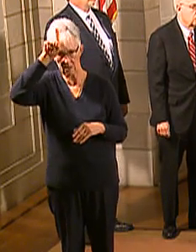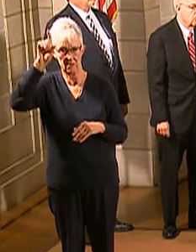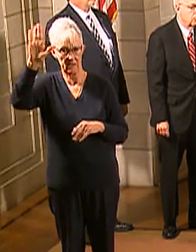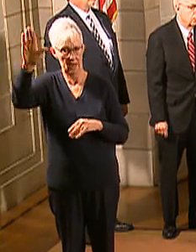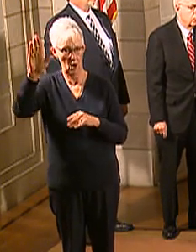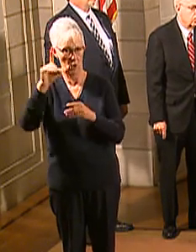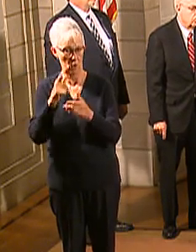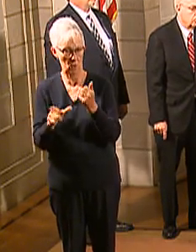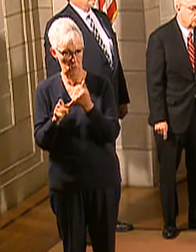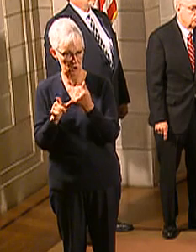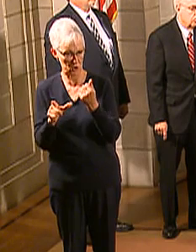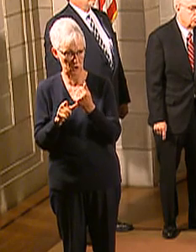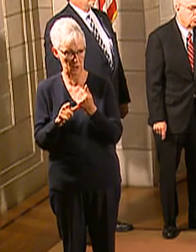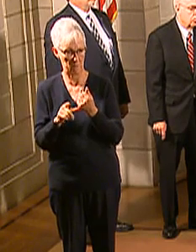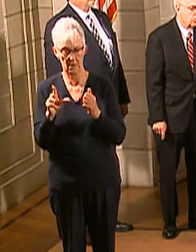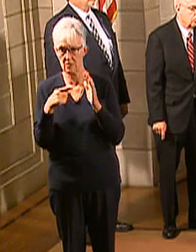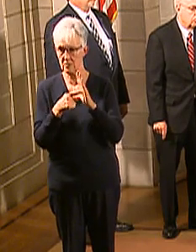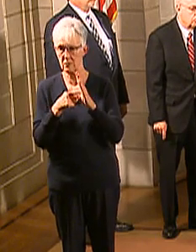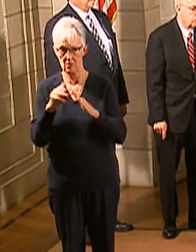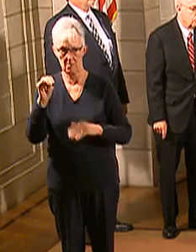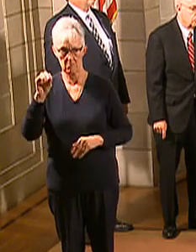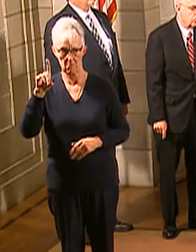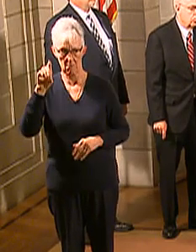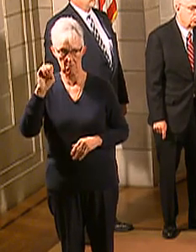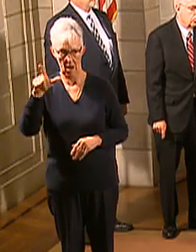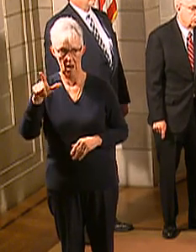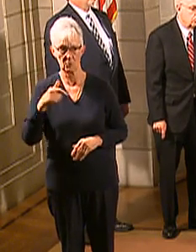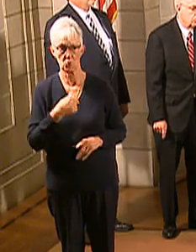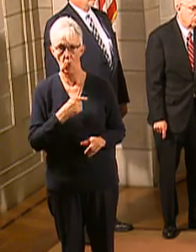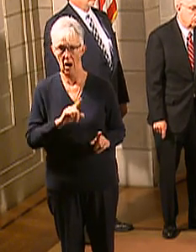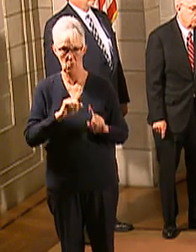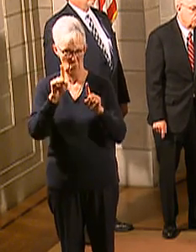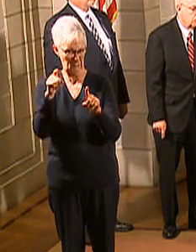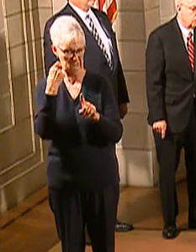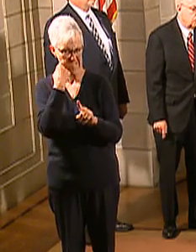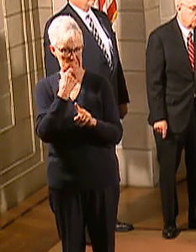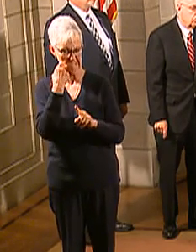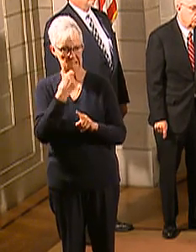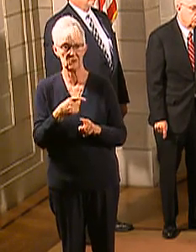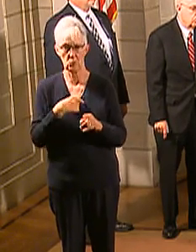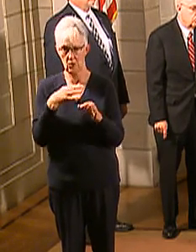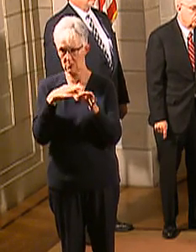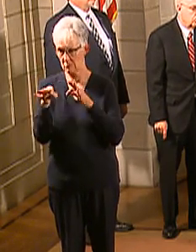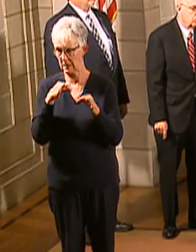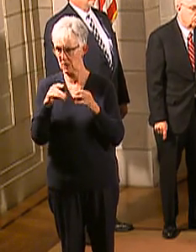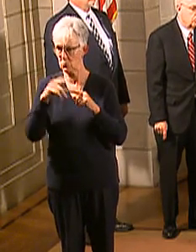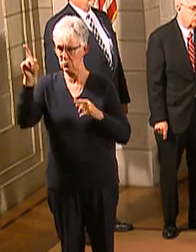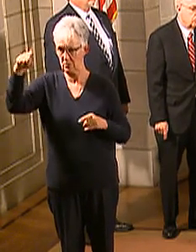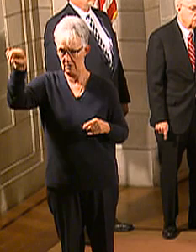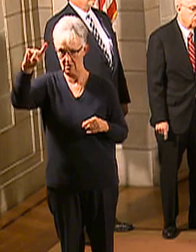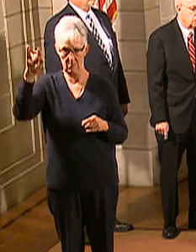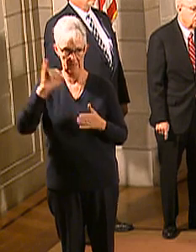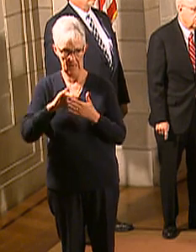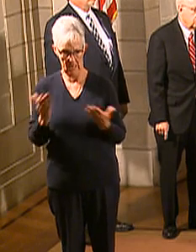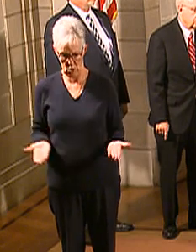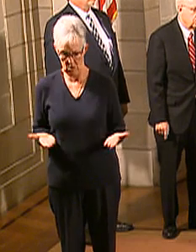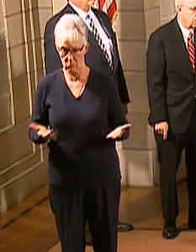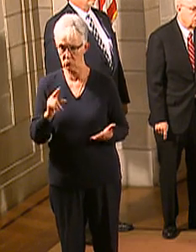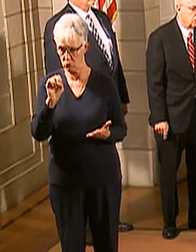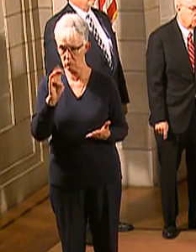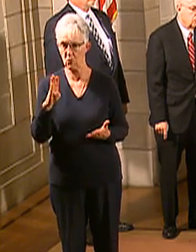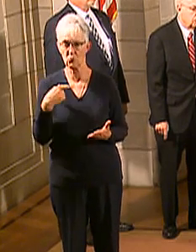a few weeks ago, I highlighted that to the German companies that we were talking about as one of the things we're doing here in Nebraska to be innovative and